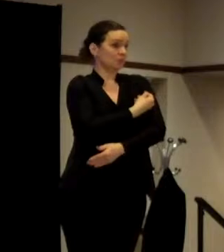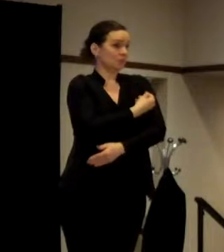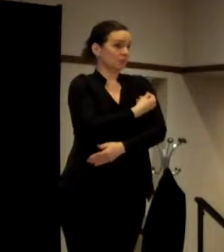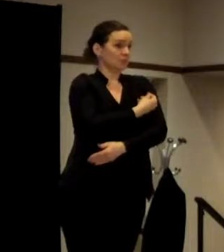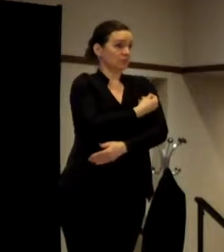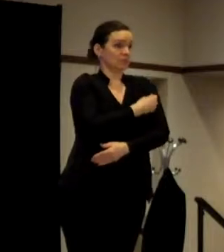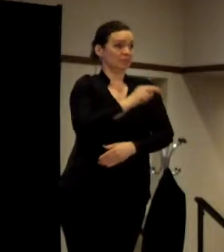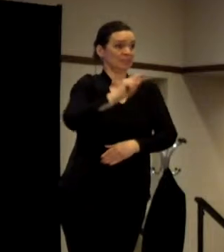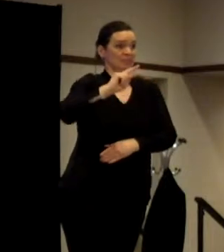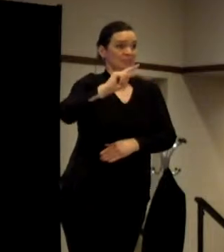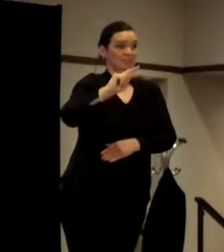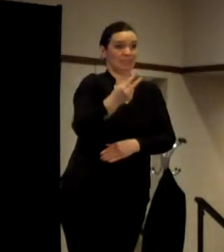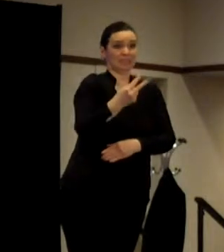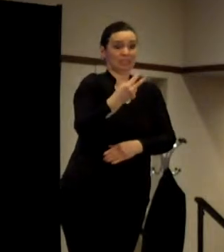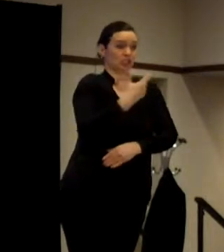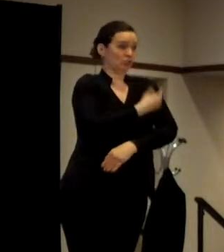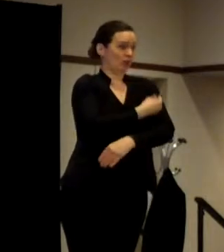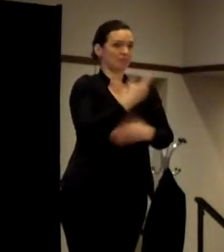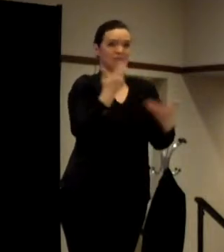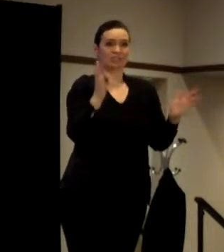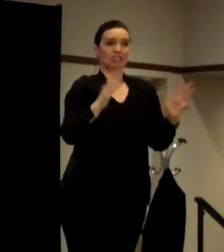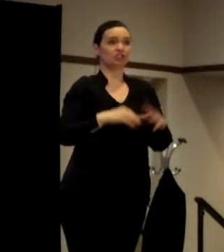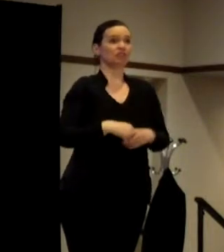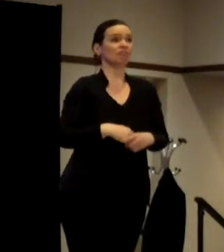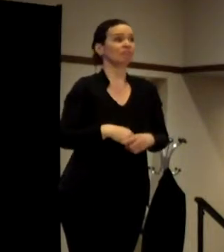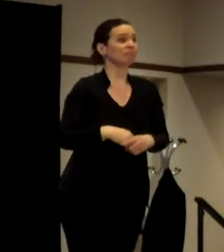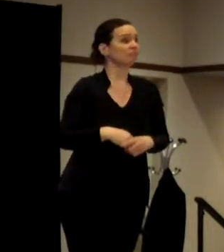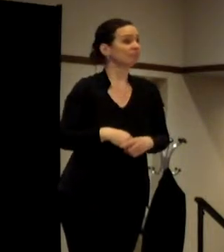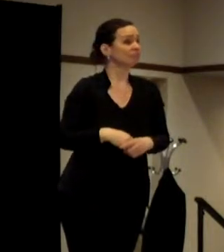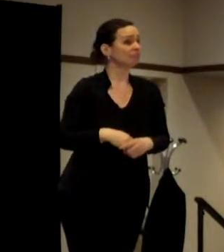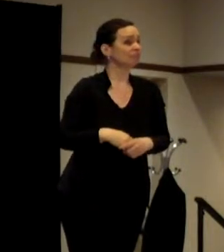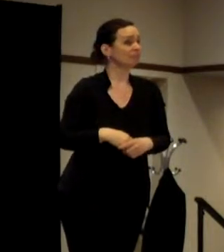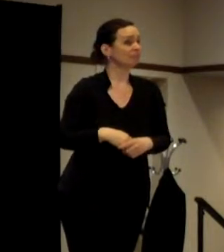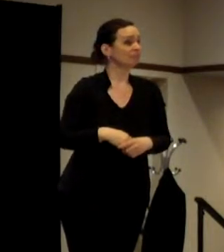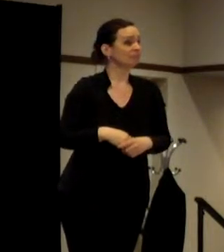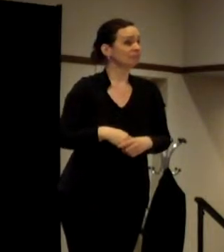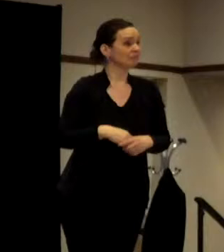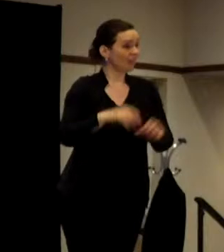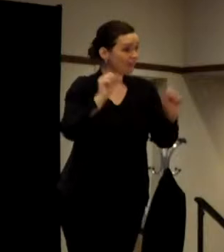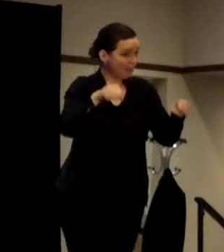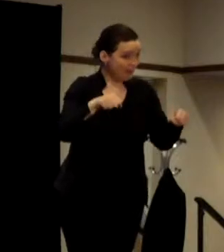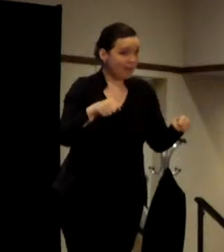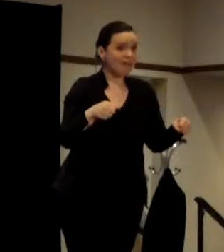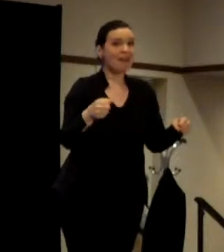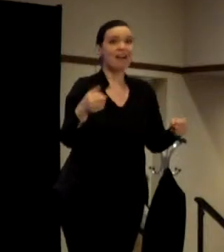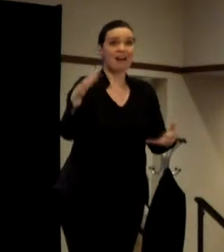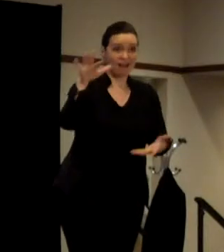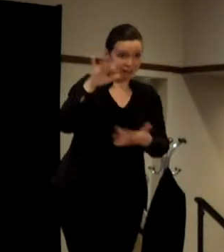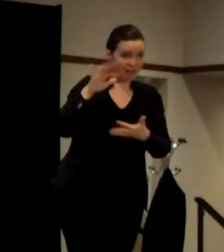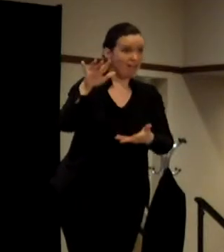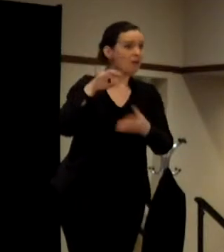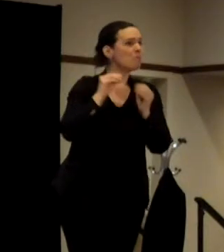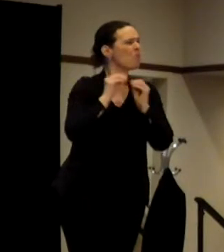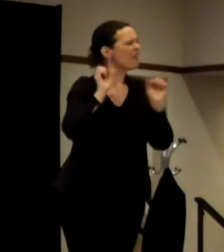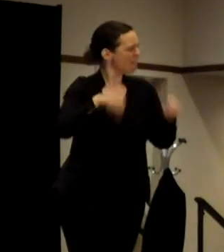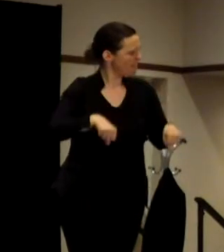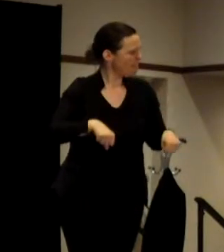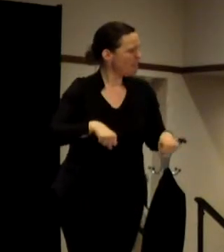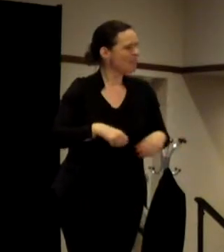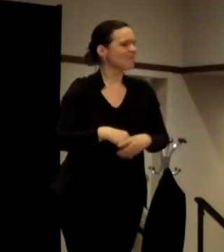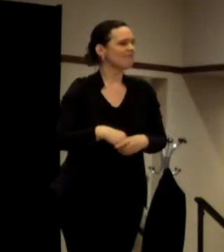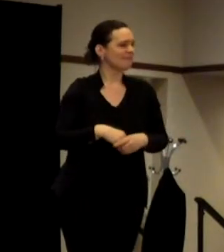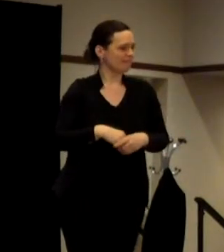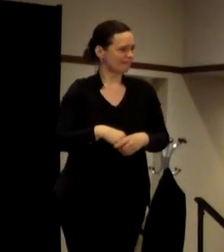eventually. So the overall, we can do more than that. And as soon as we don't feel the pressure to be able to do more than that right now